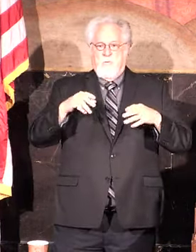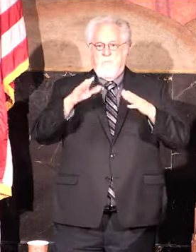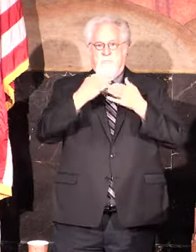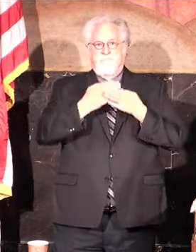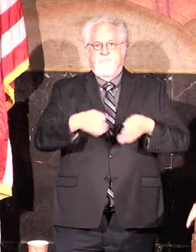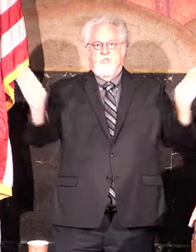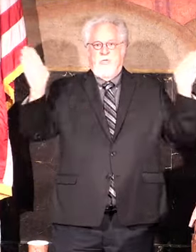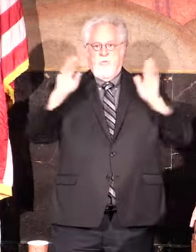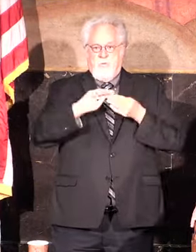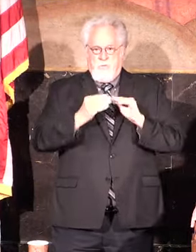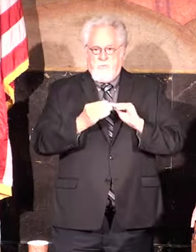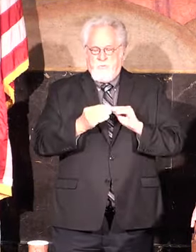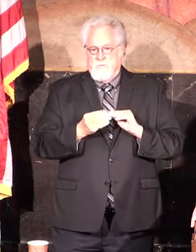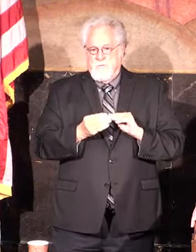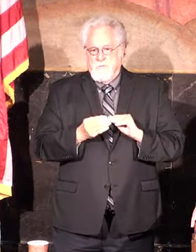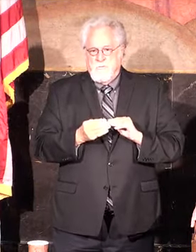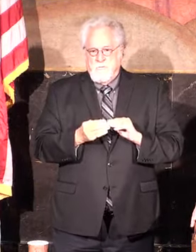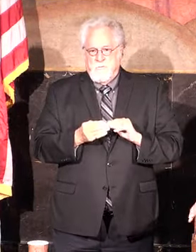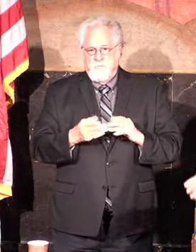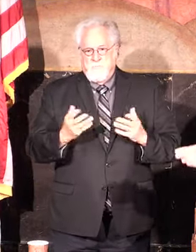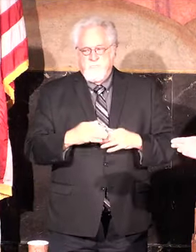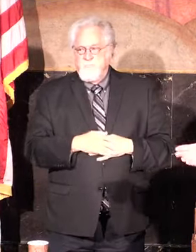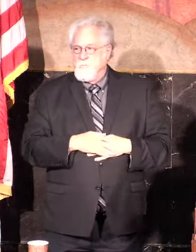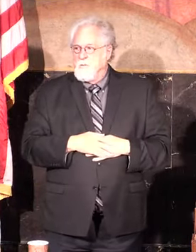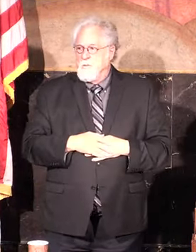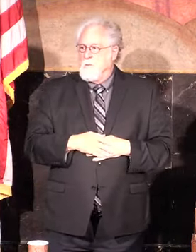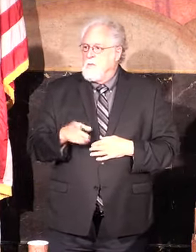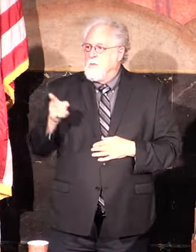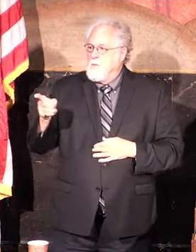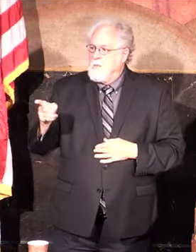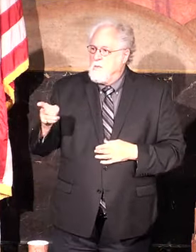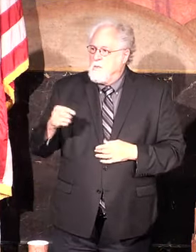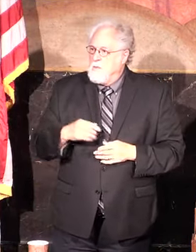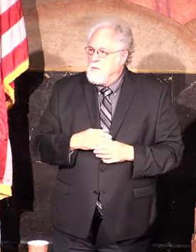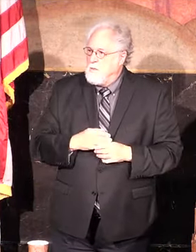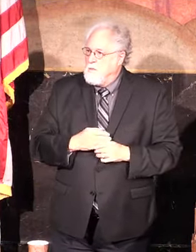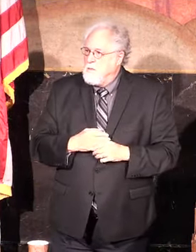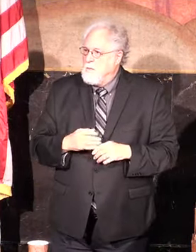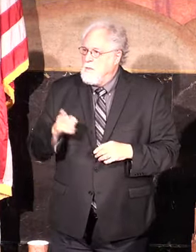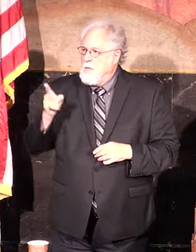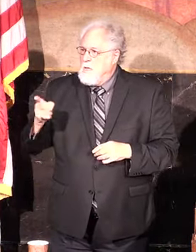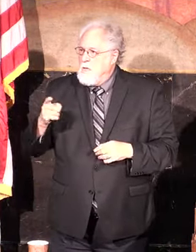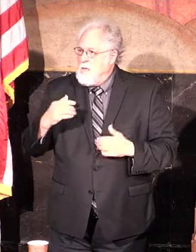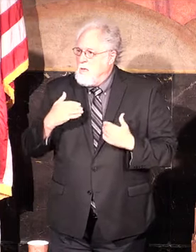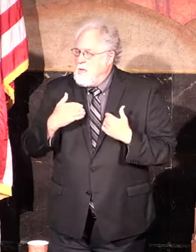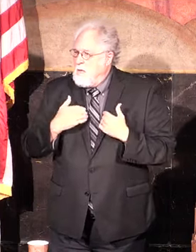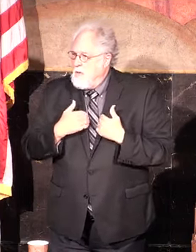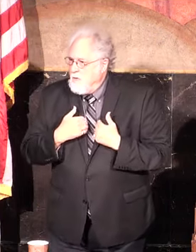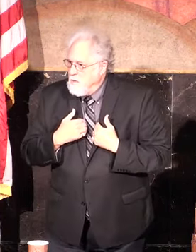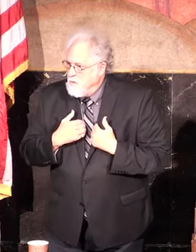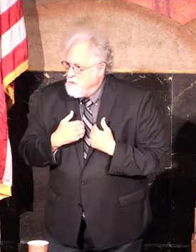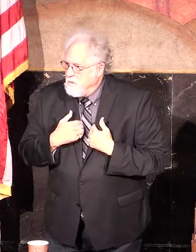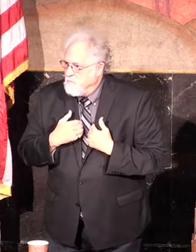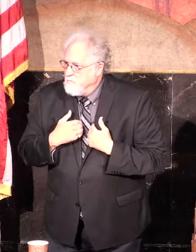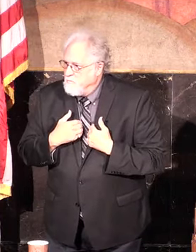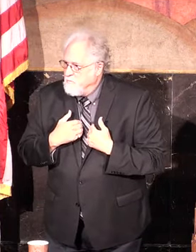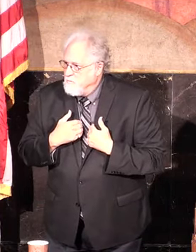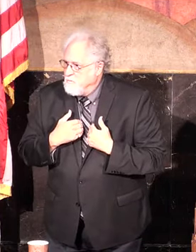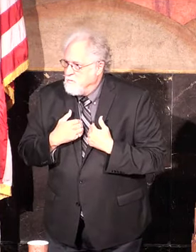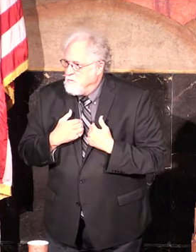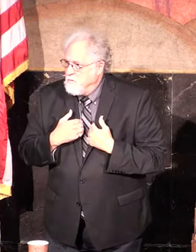But we owe you an answer, and we'll get that back to you. Yes, sir. Just to follow up on that, is there a point if